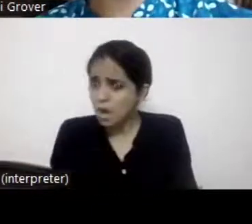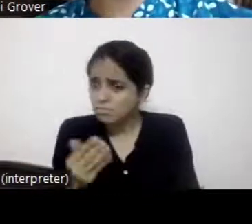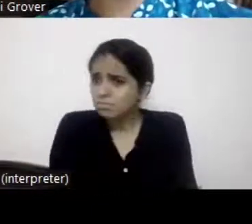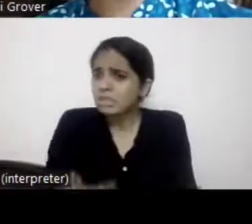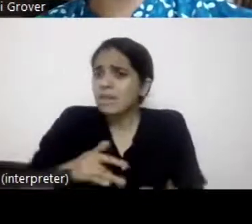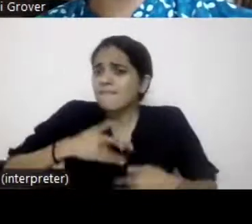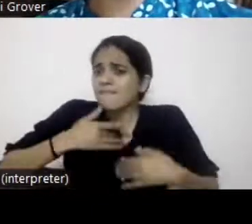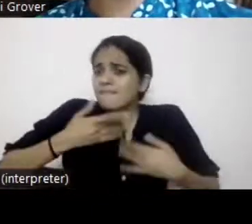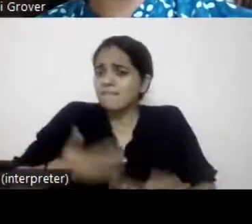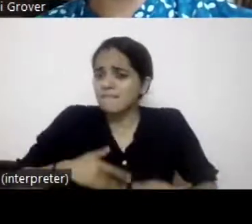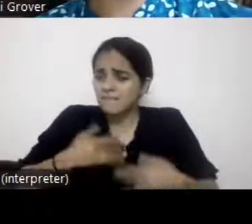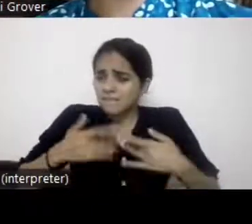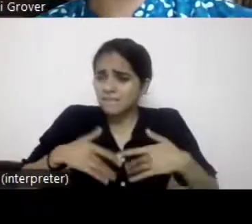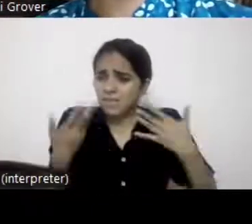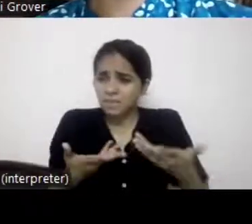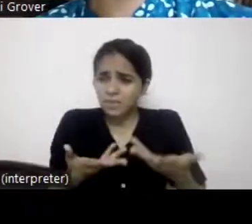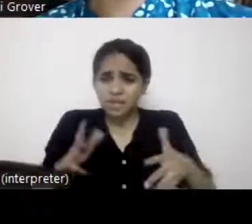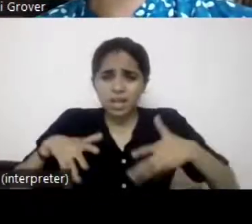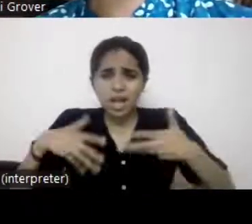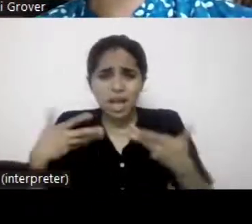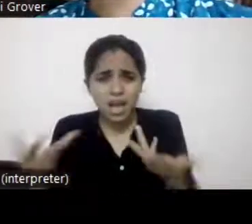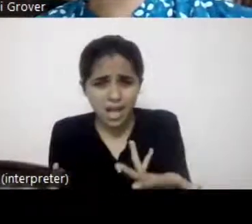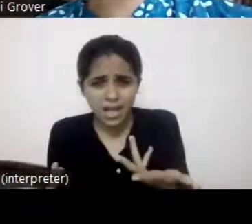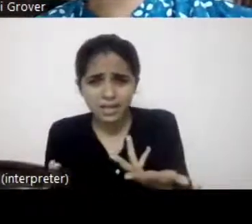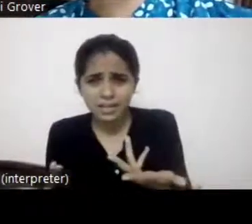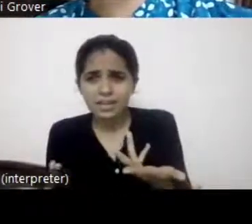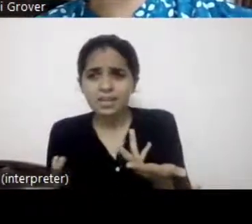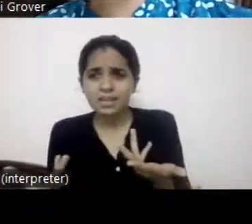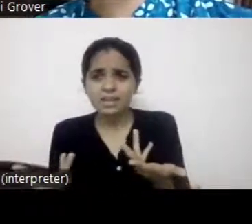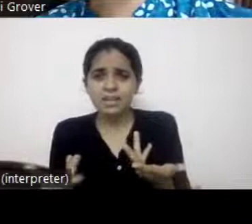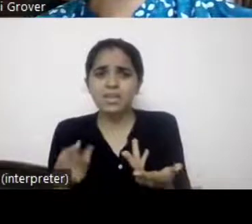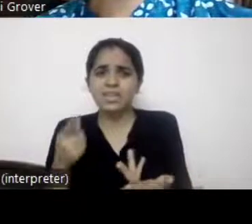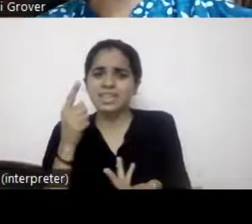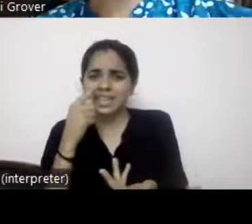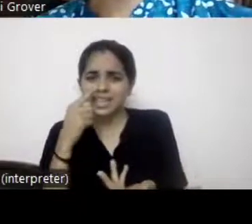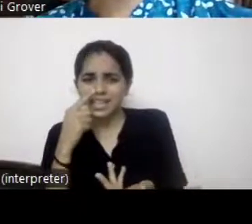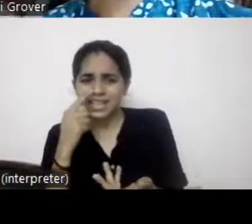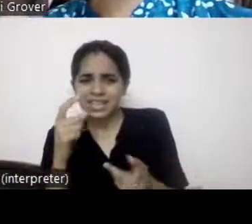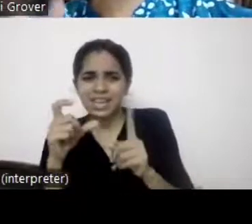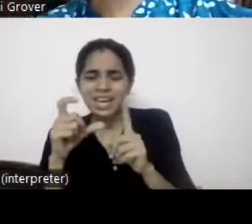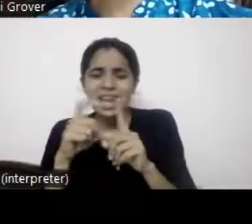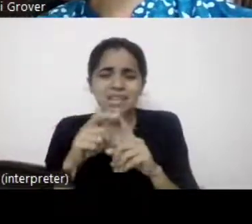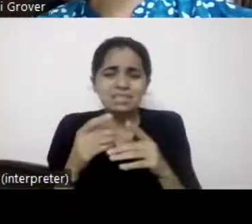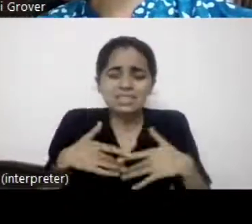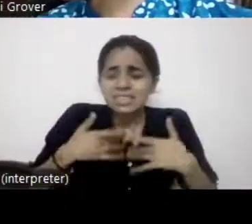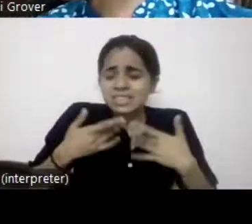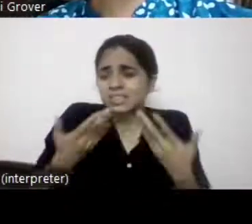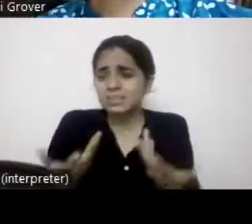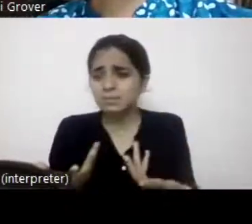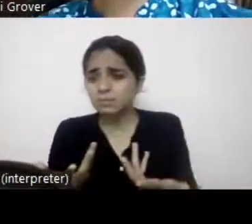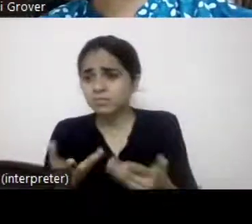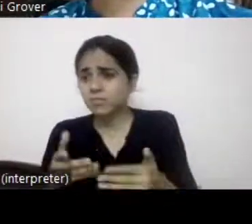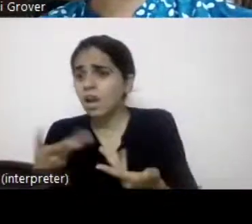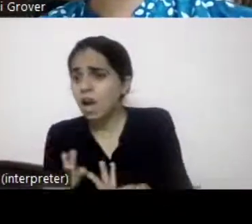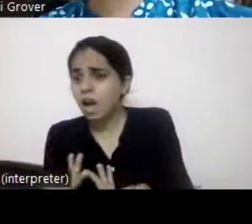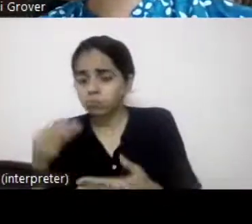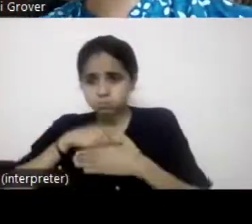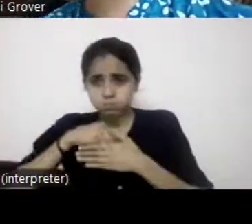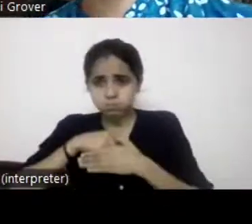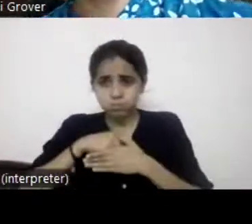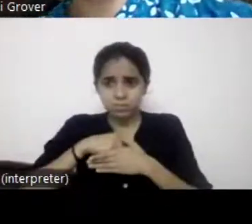And Jenny Gertz talk about it, and she calls this internalization